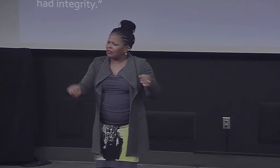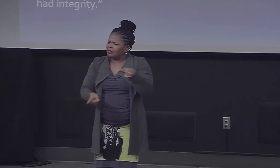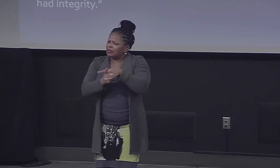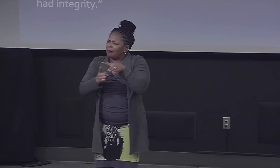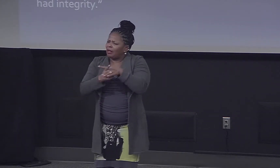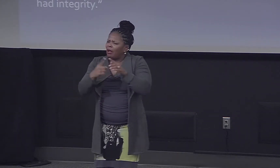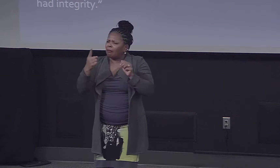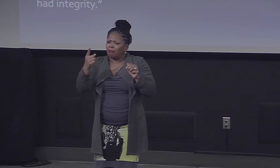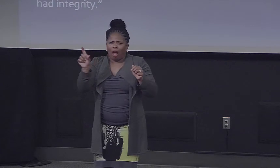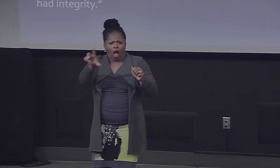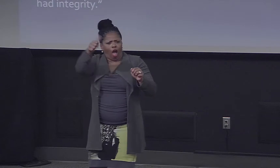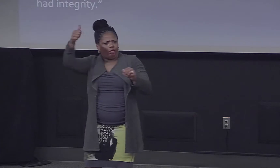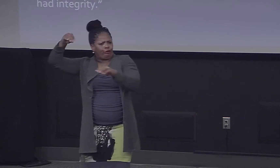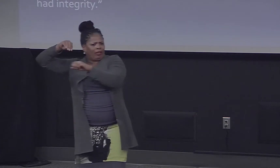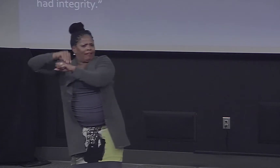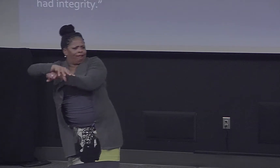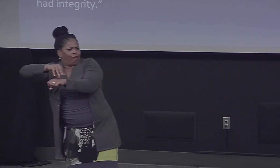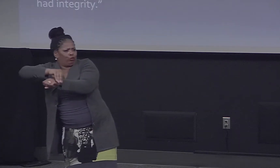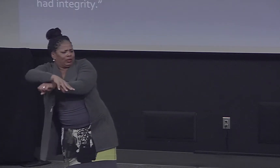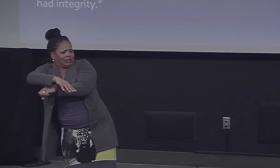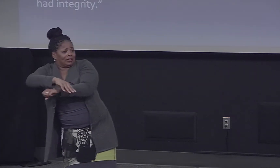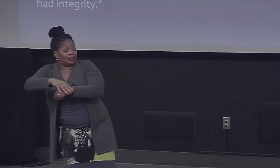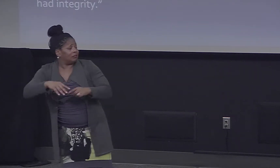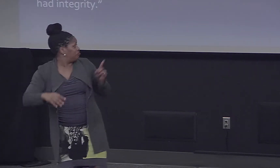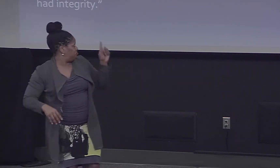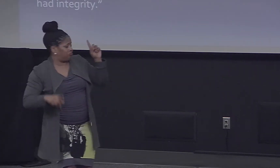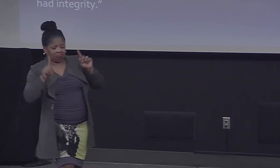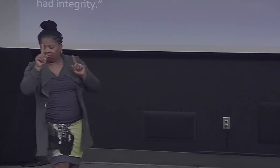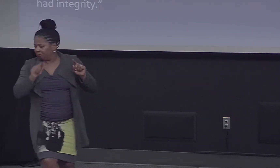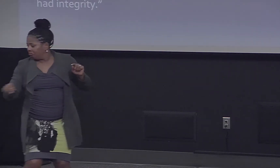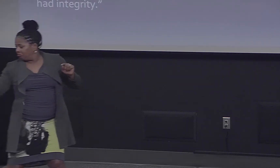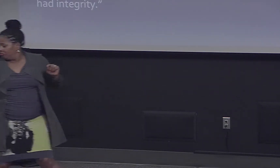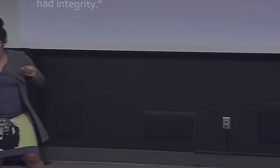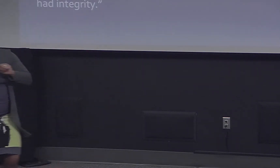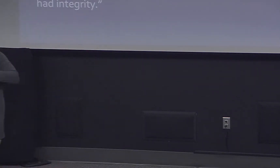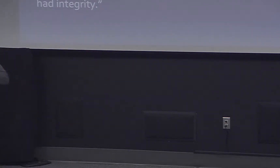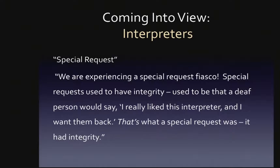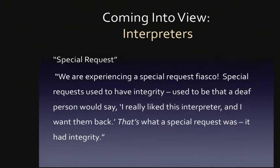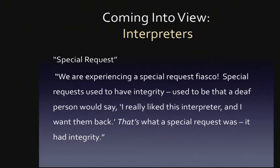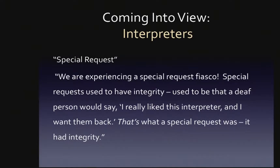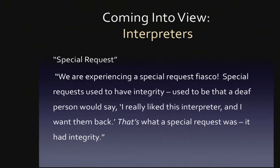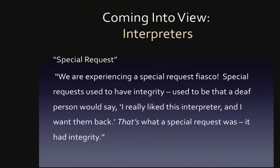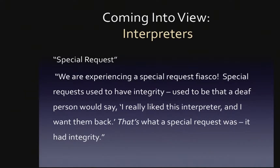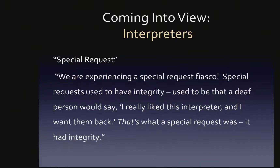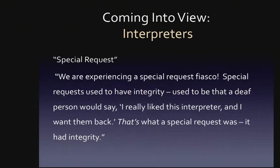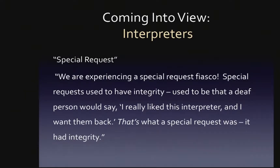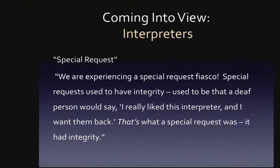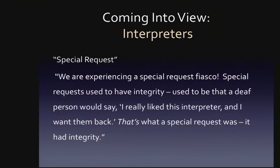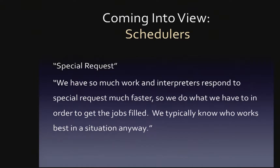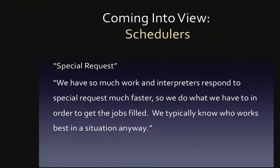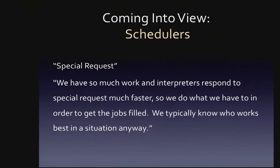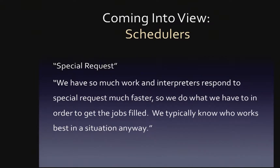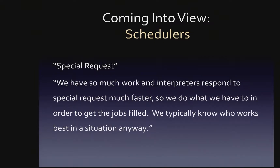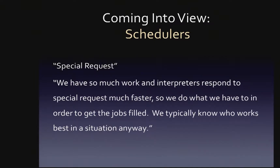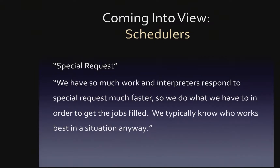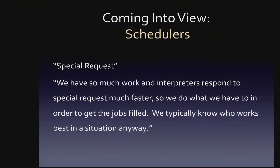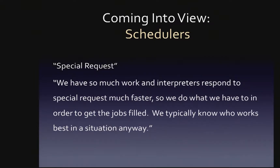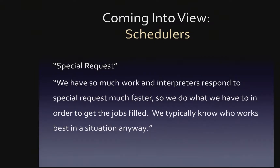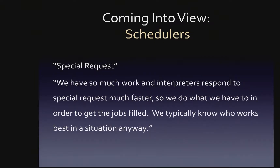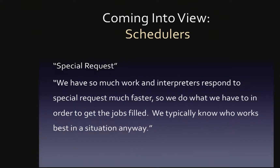As interpreters, we were used to being specially asked by a deaf person to fill a job, but the process of special requesting from a